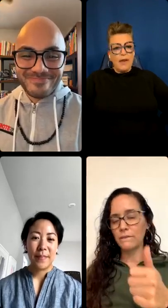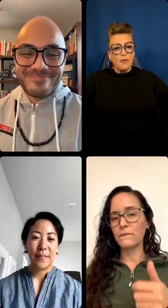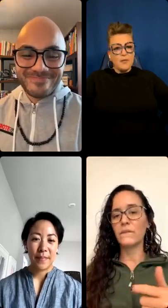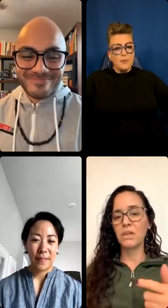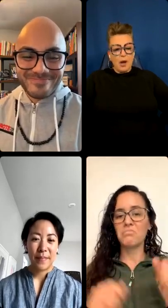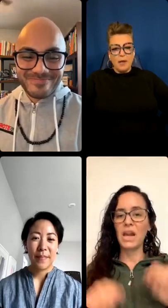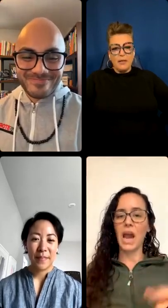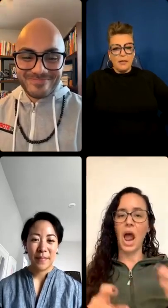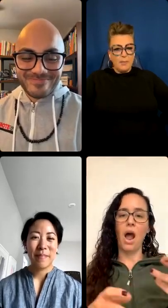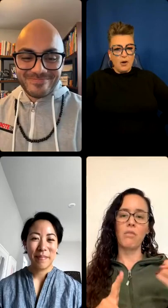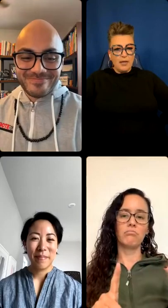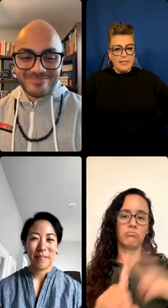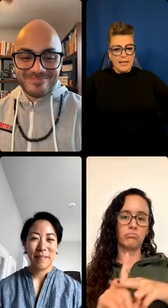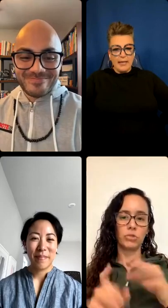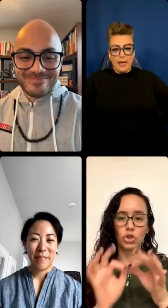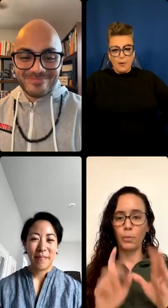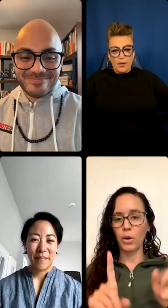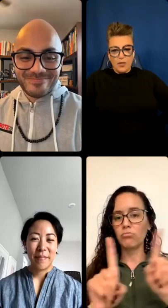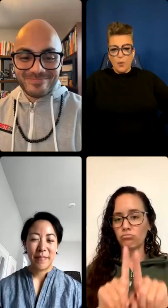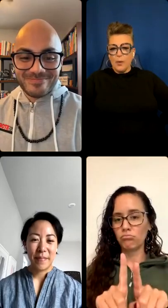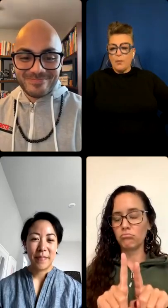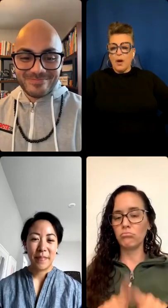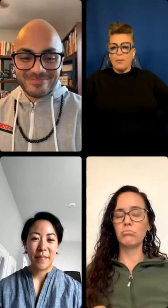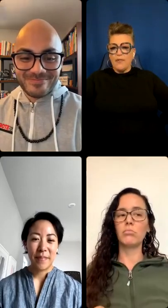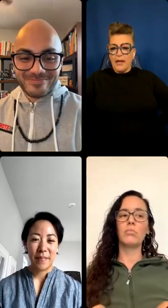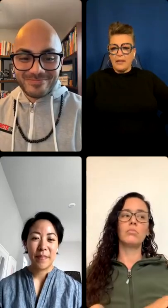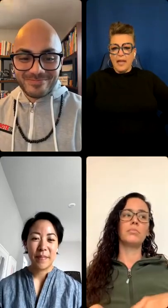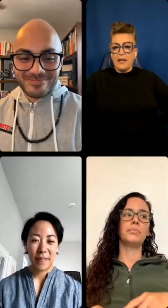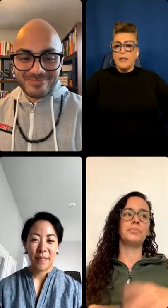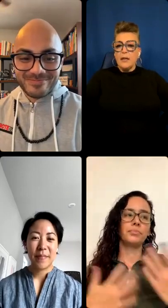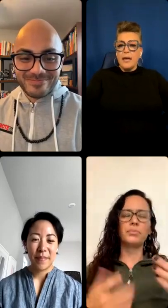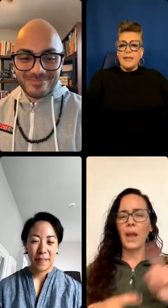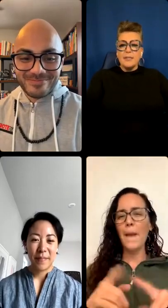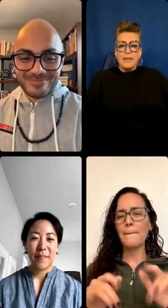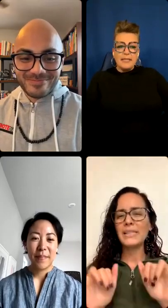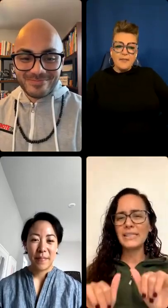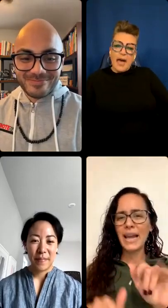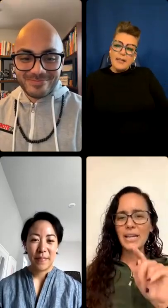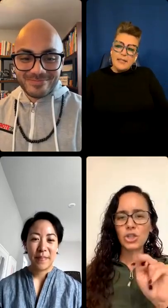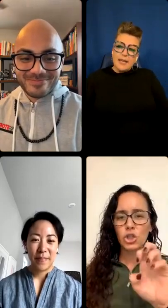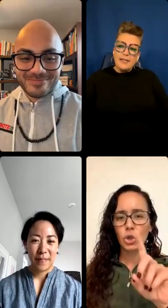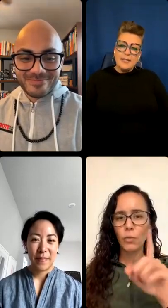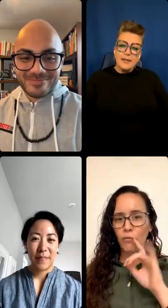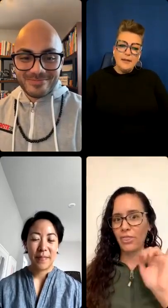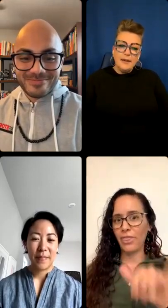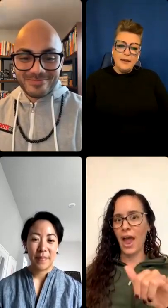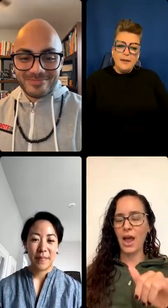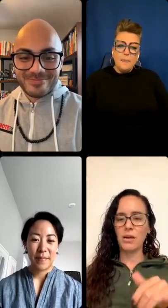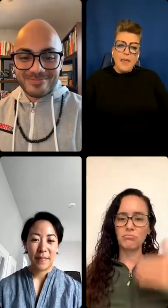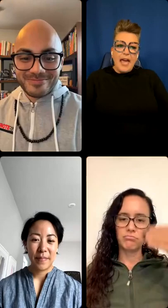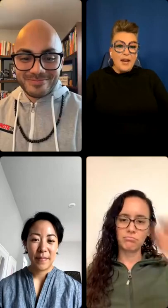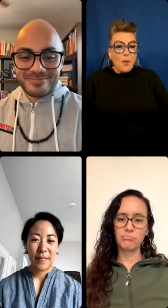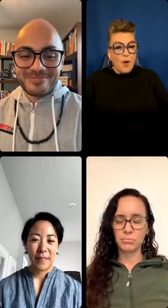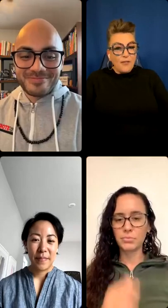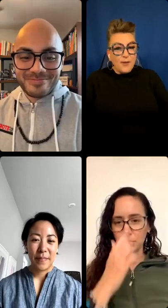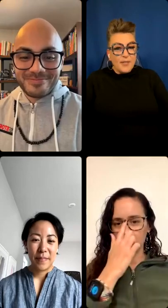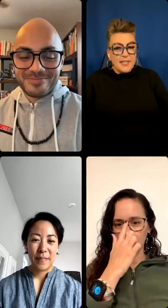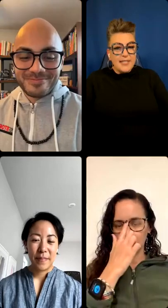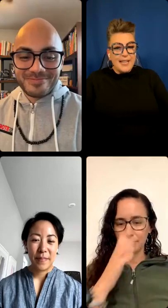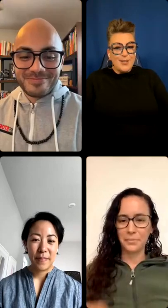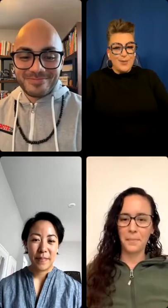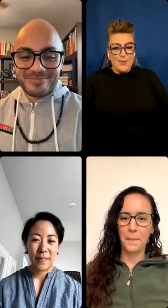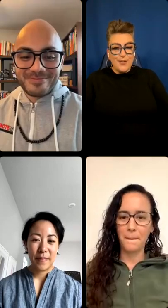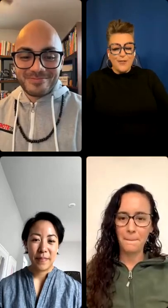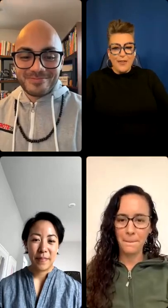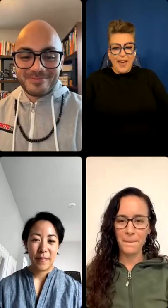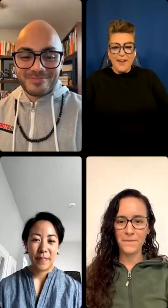would rather respond in American Sign Language. So we are providing that as a means of access. And I want folks to